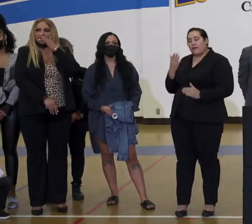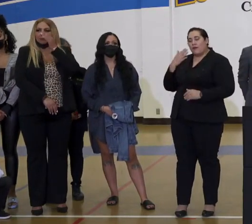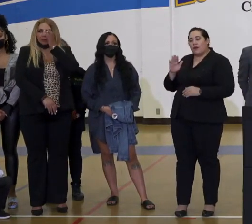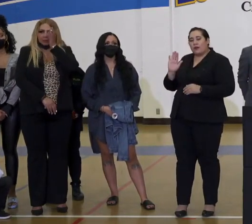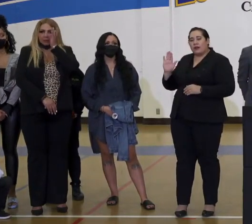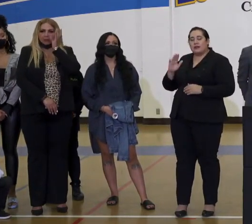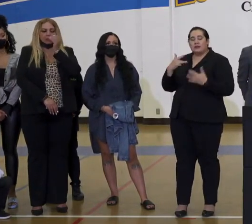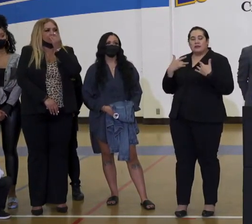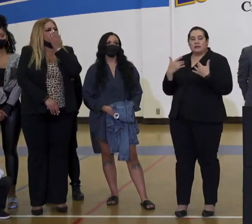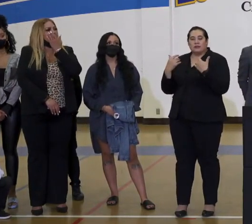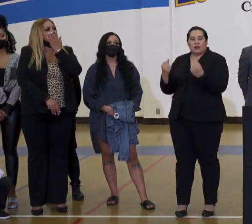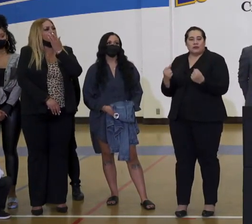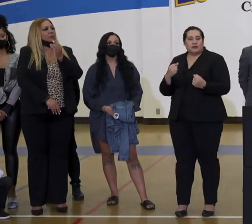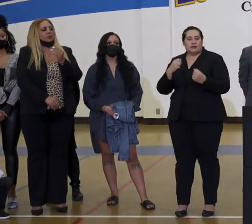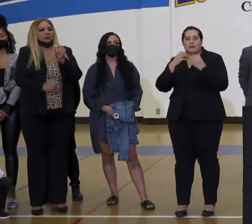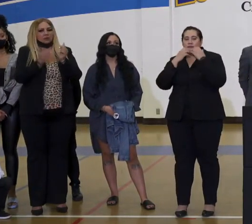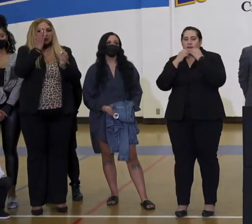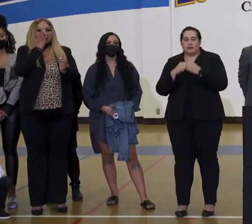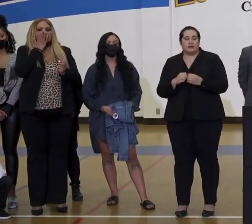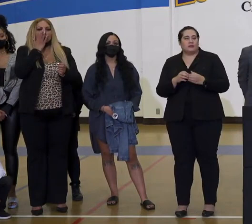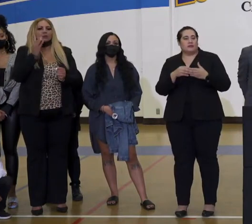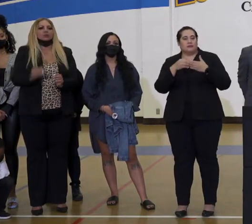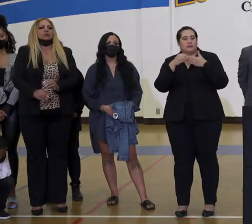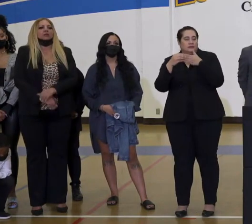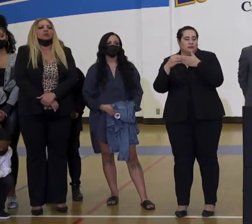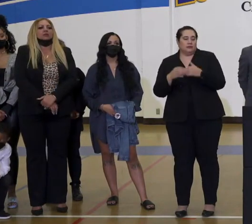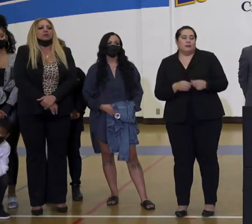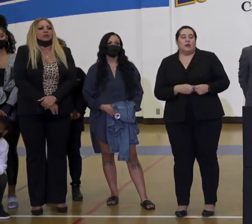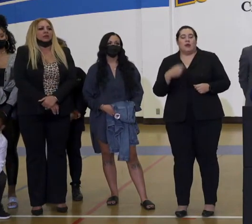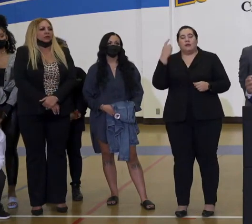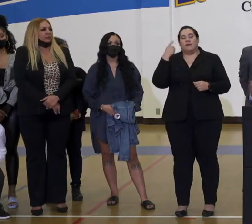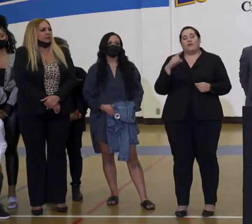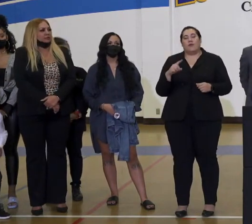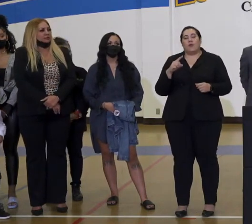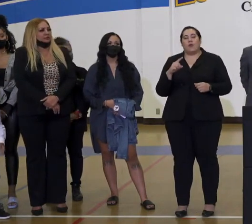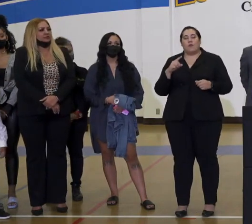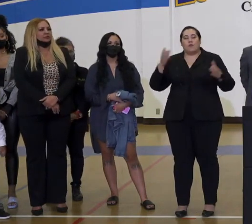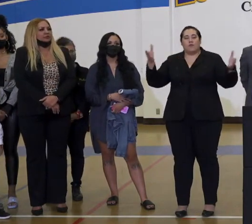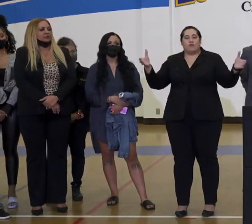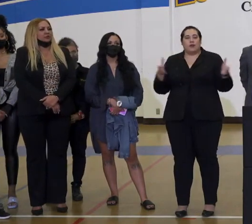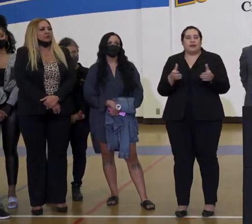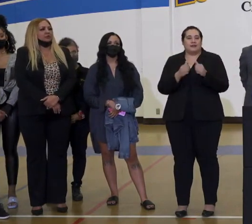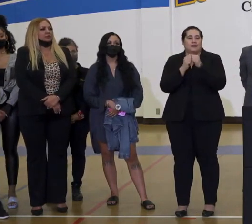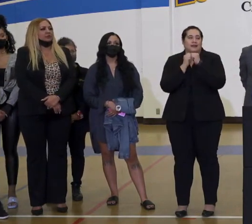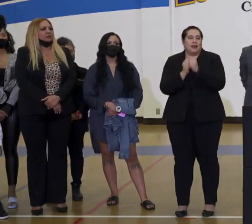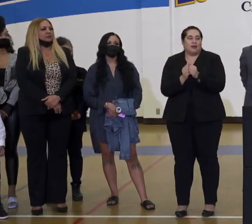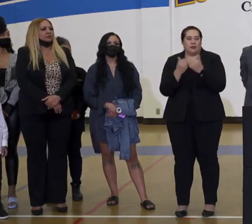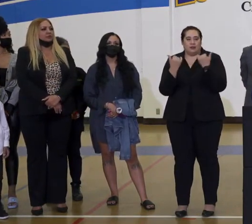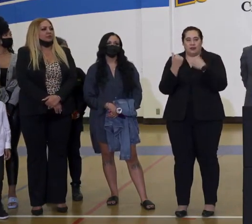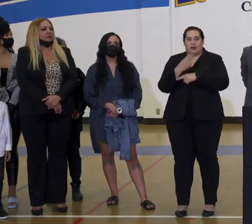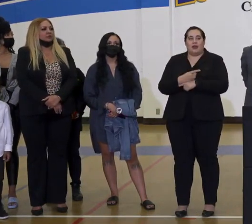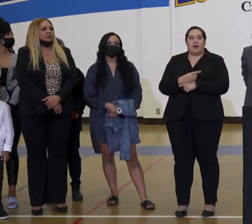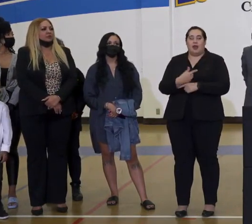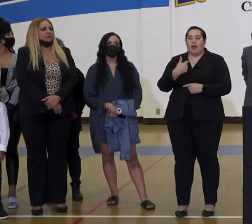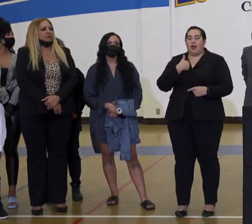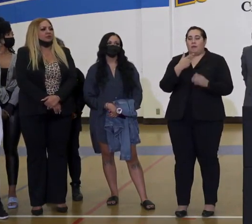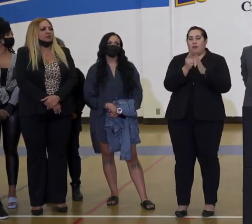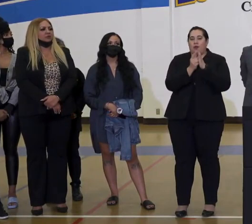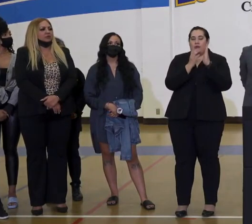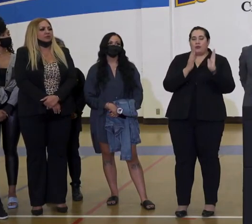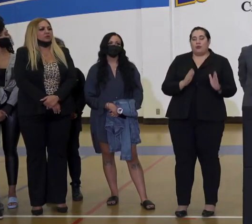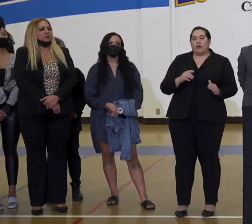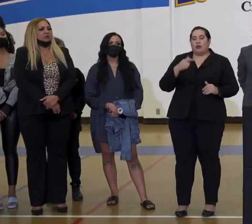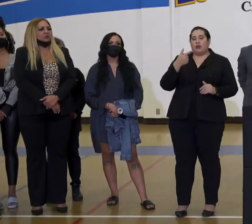his courageous and values-based leadership and for bringing us together today. Again, I'm Attorney General